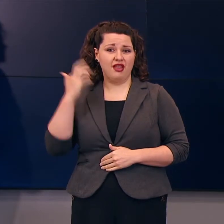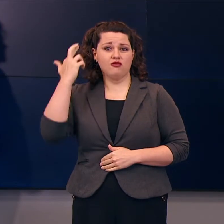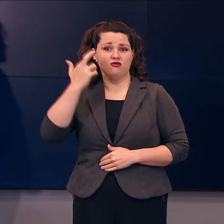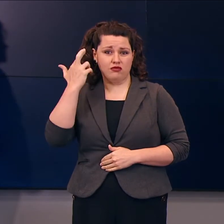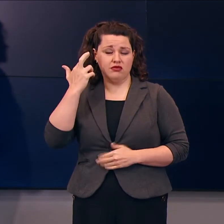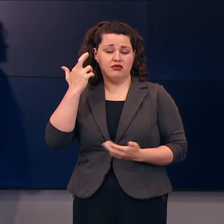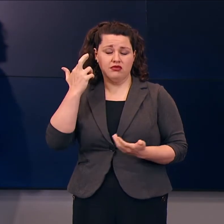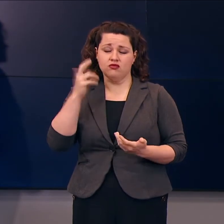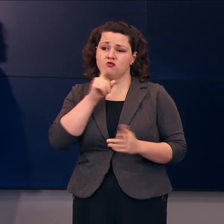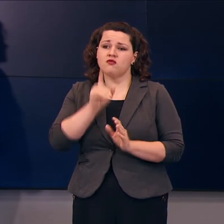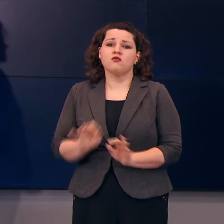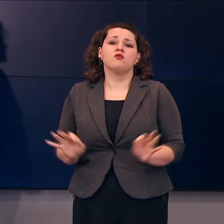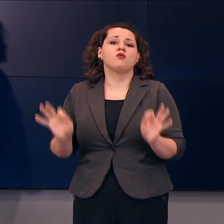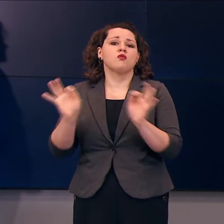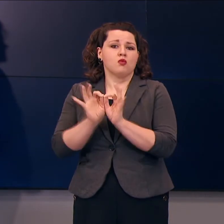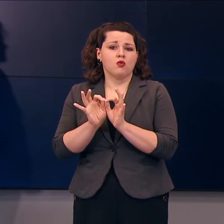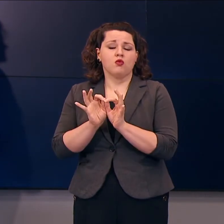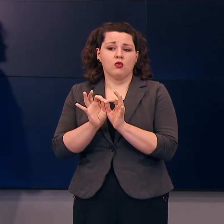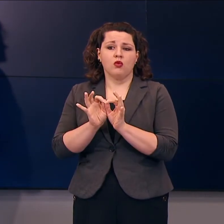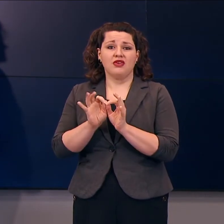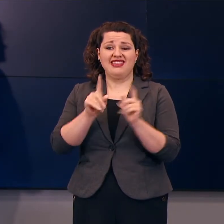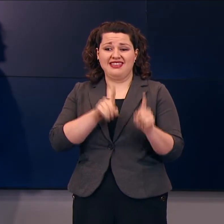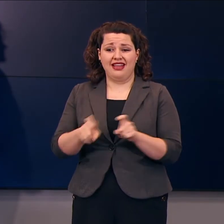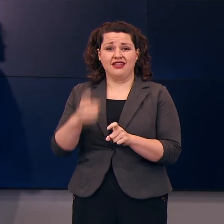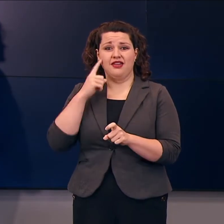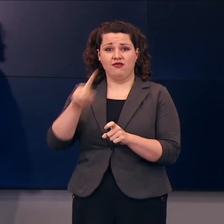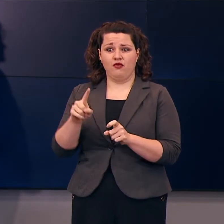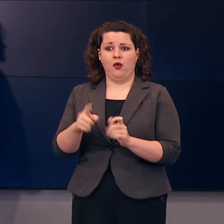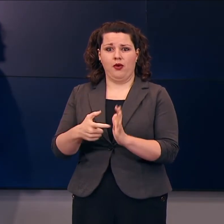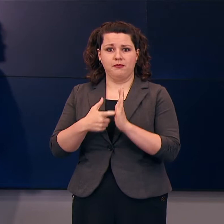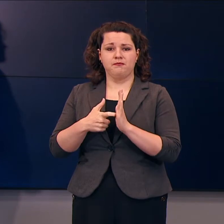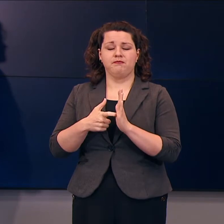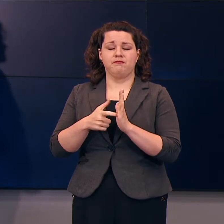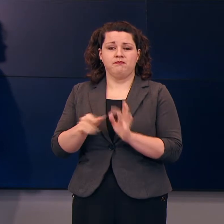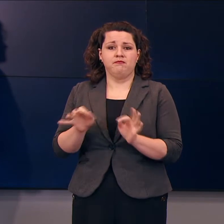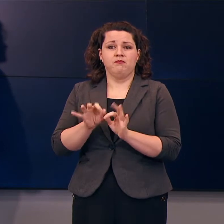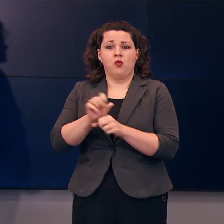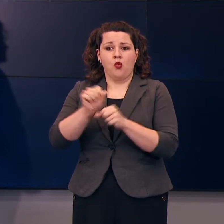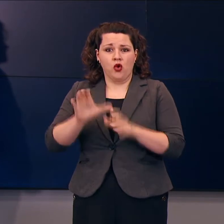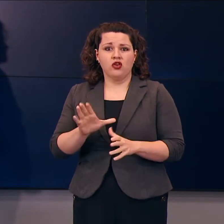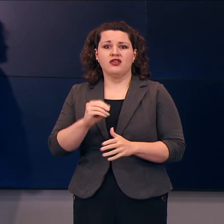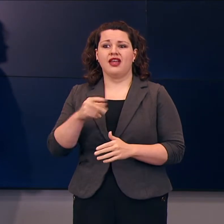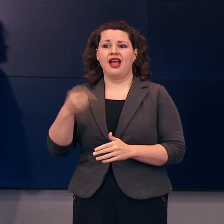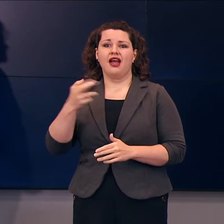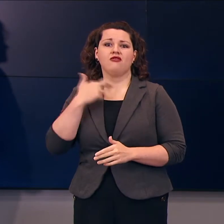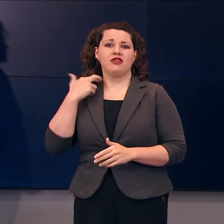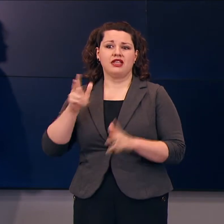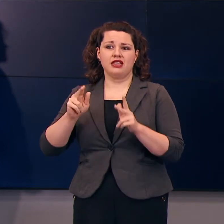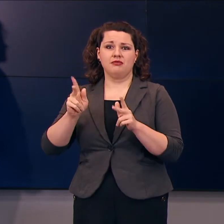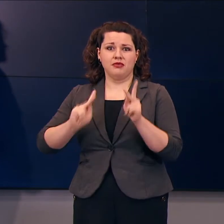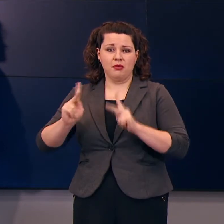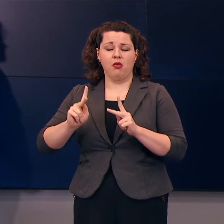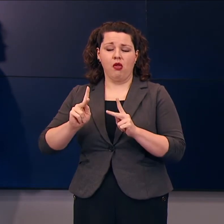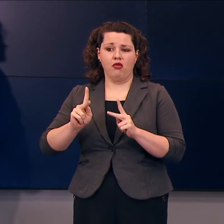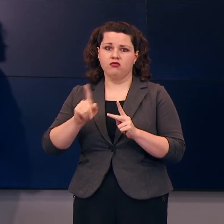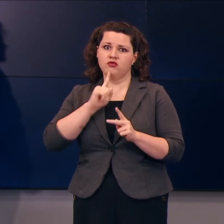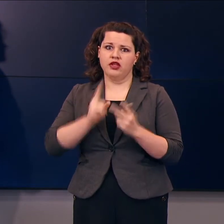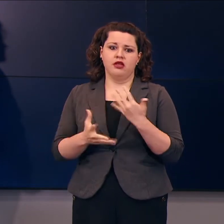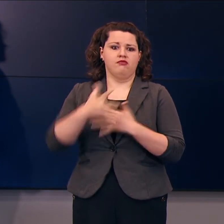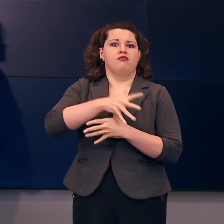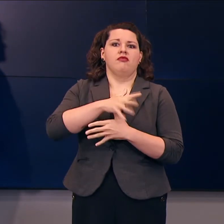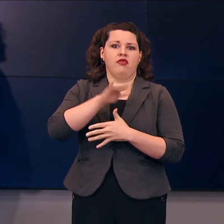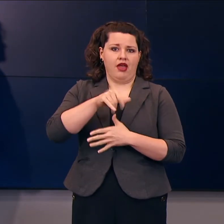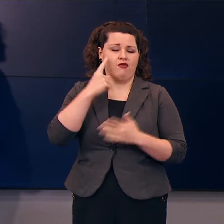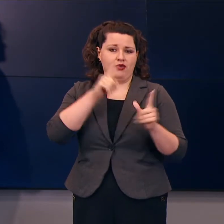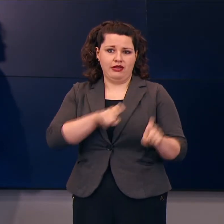been so important that we prioritize testing for essential workers and vulnerable Iowans. The Department of Public Health is working now to